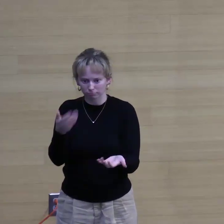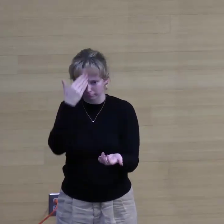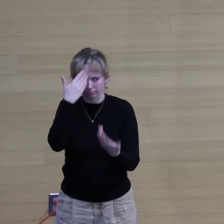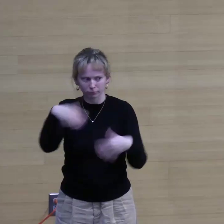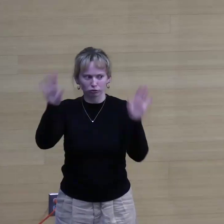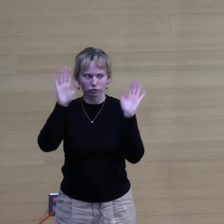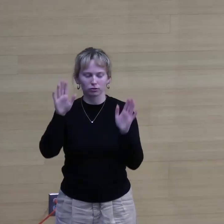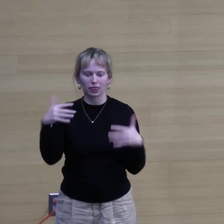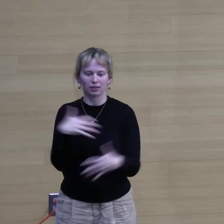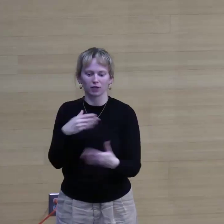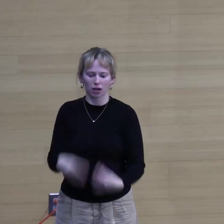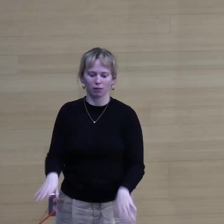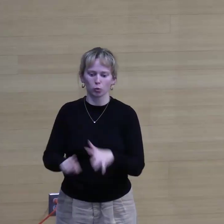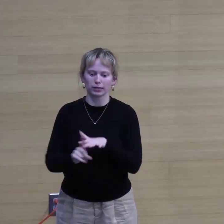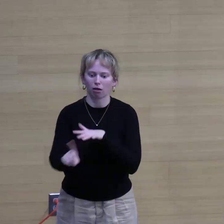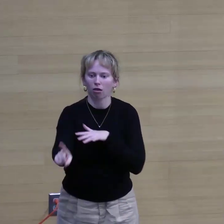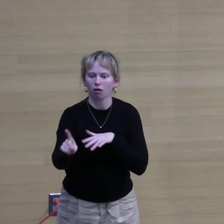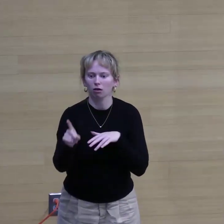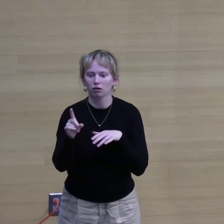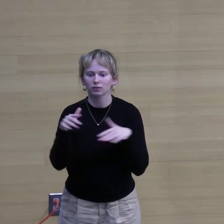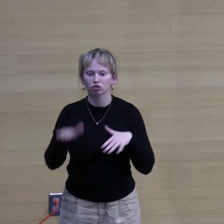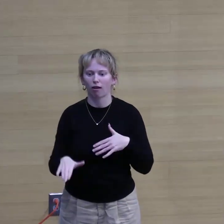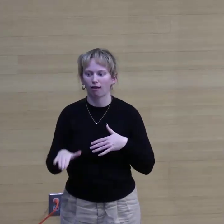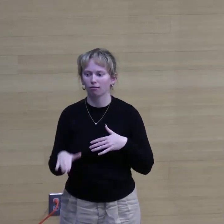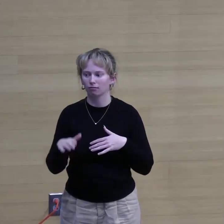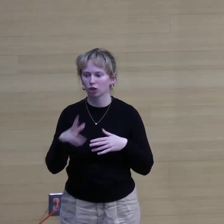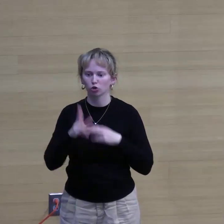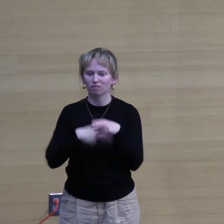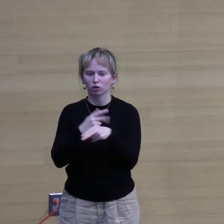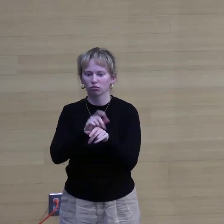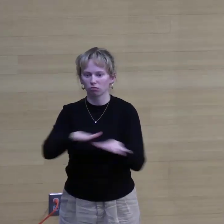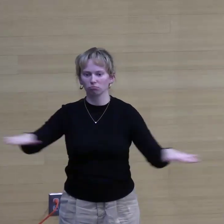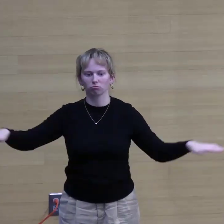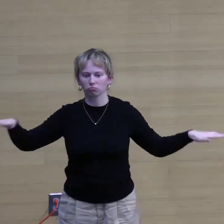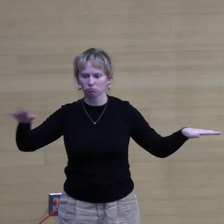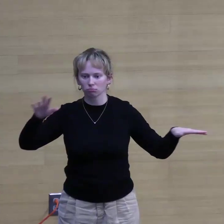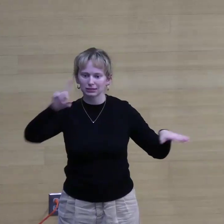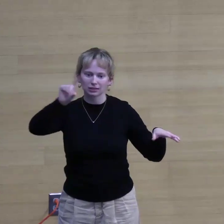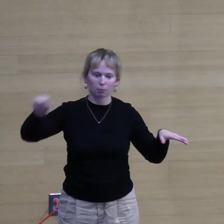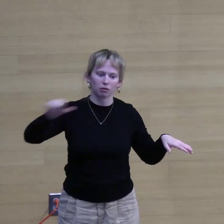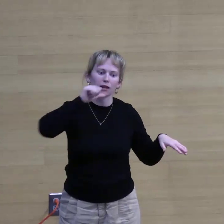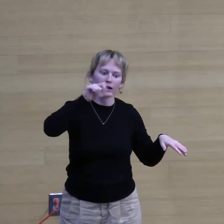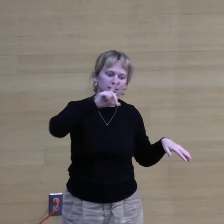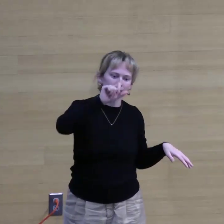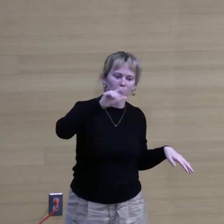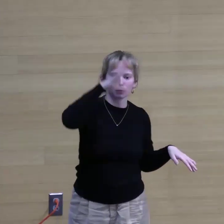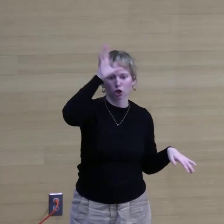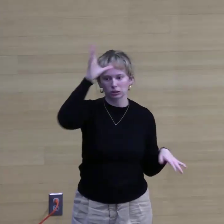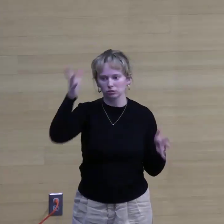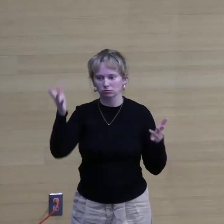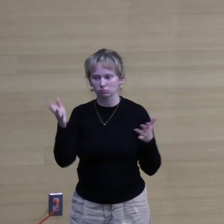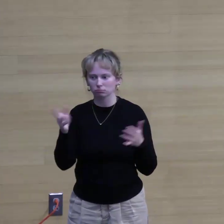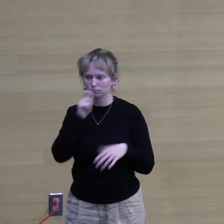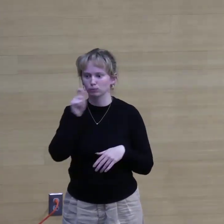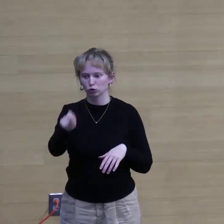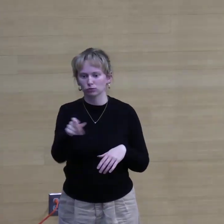child is a fear that is universal across disabled and non-disabled parents.